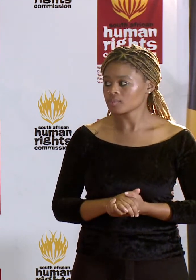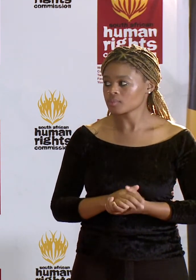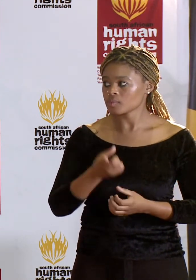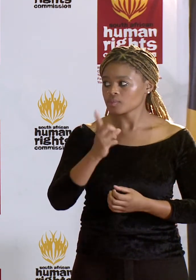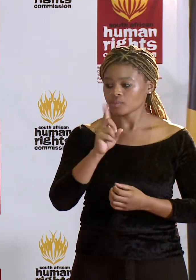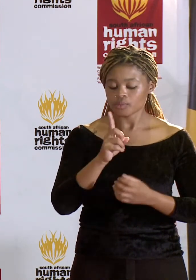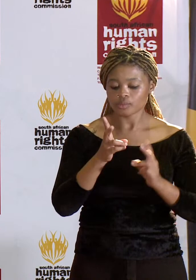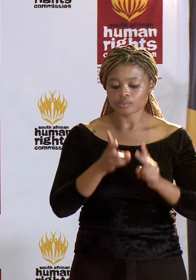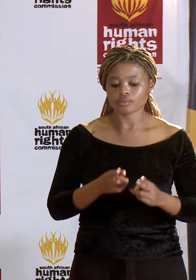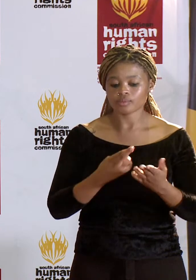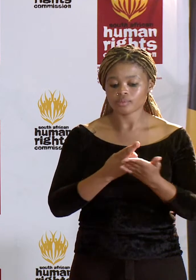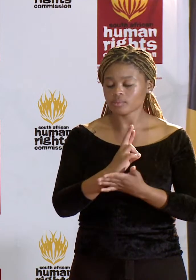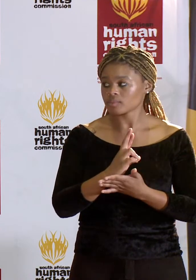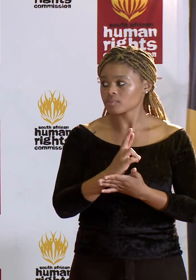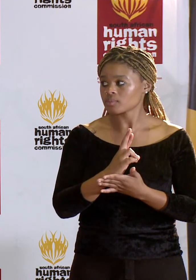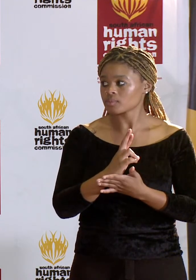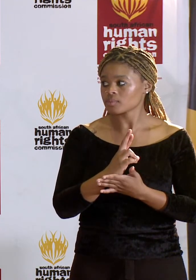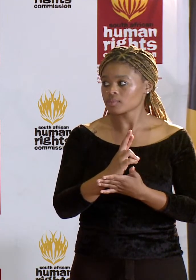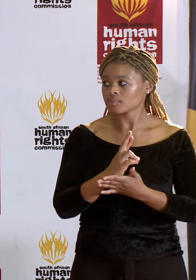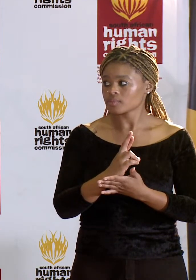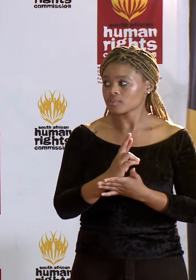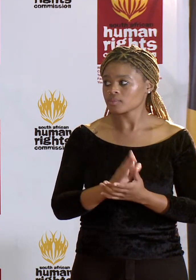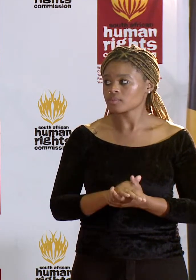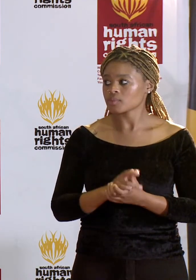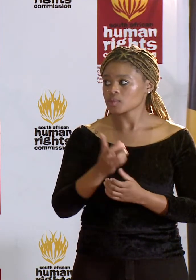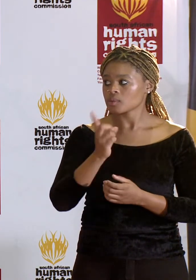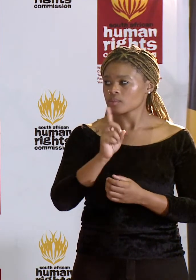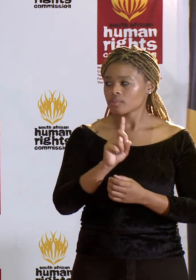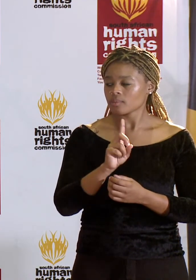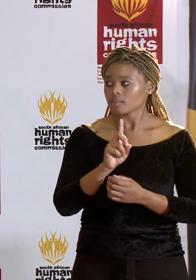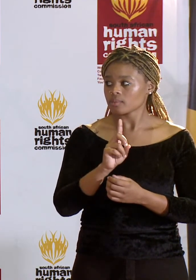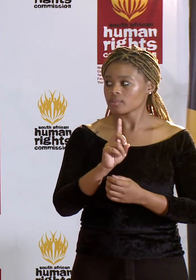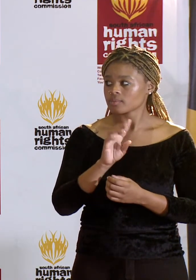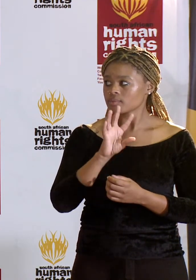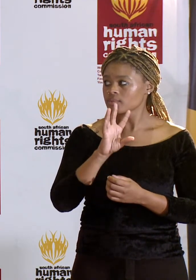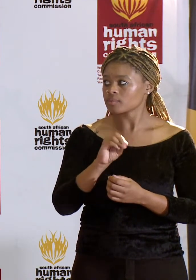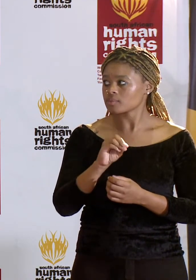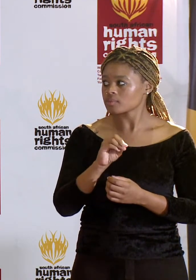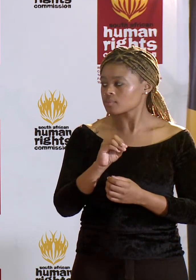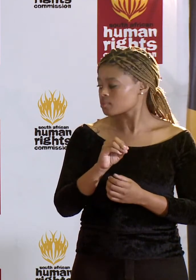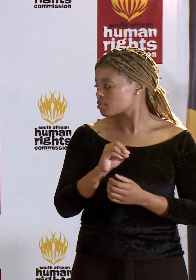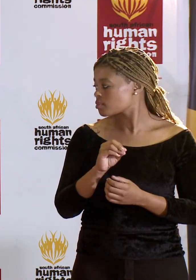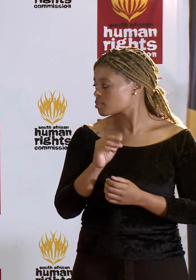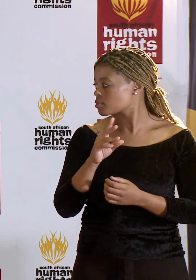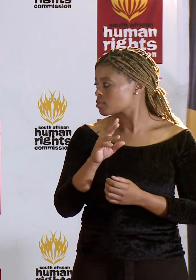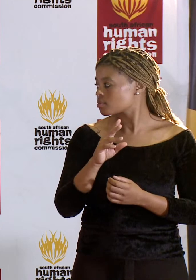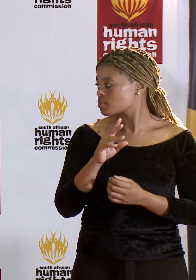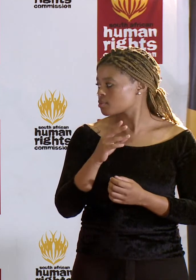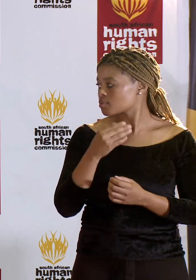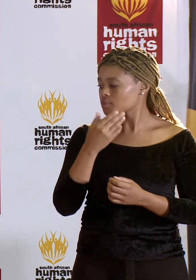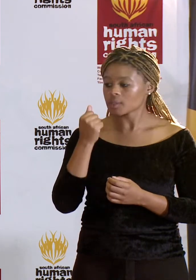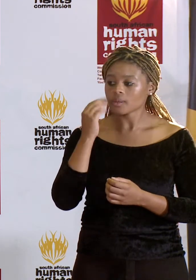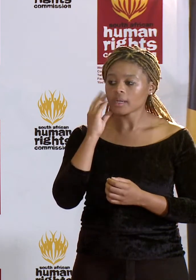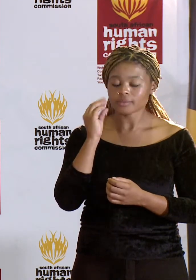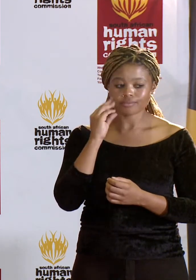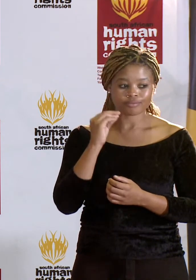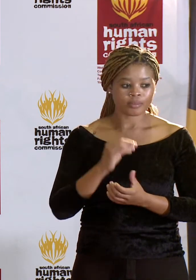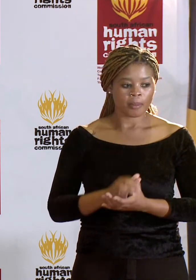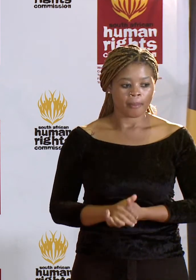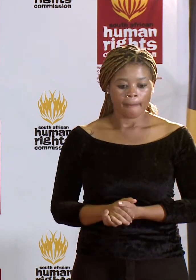Human Rights Commission's landscape? What are the trends? And what has been the Commission's experience when it comes to social